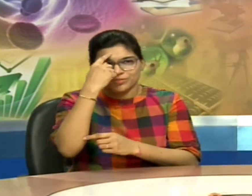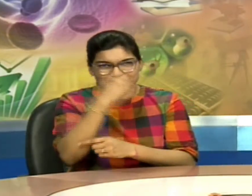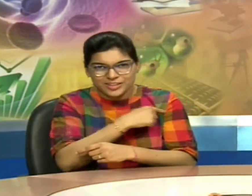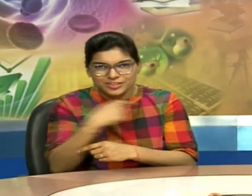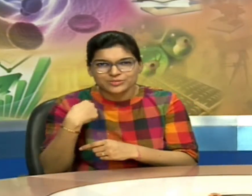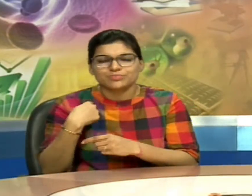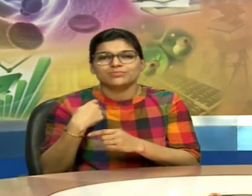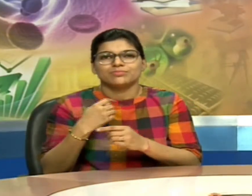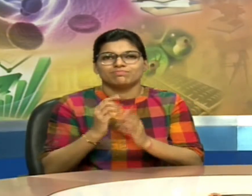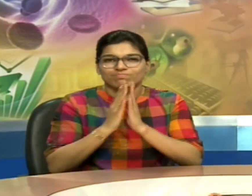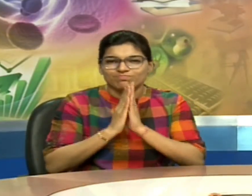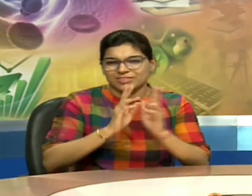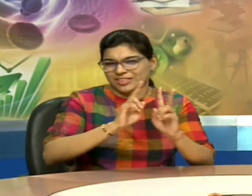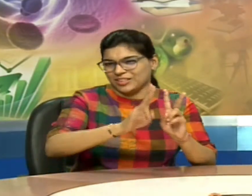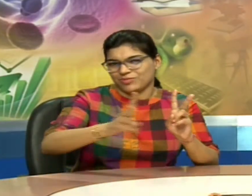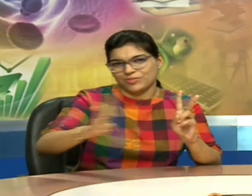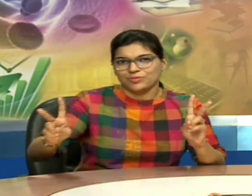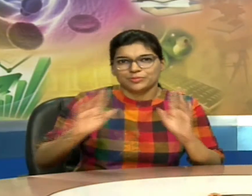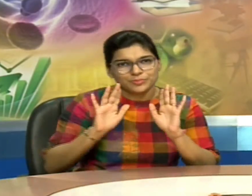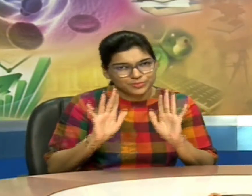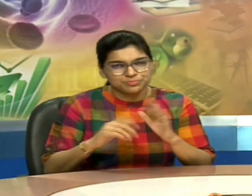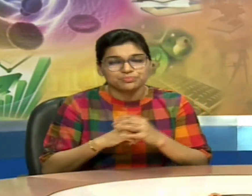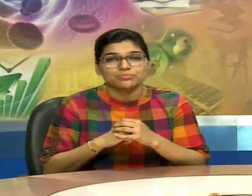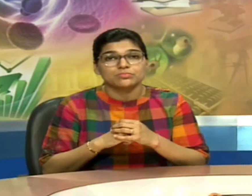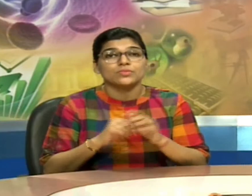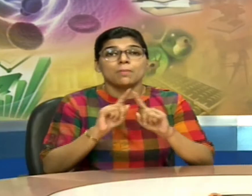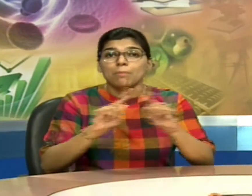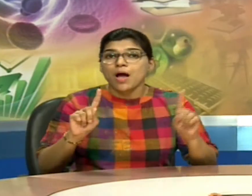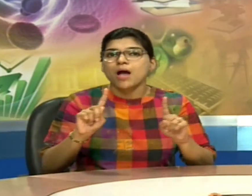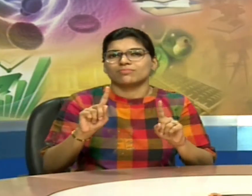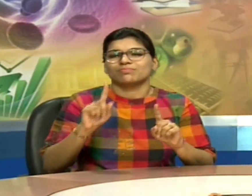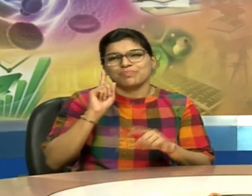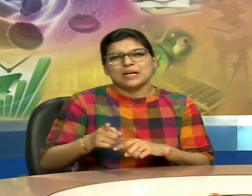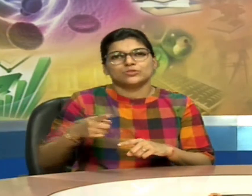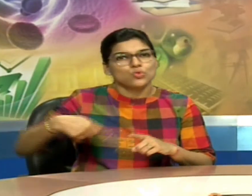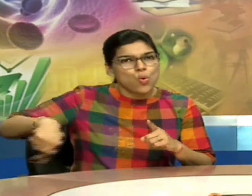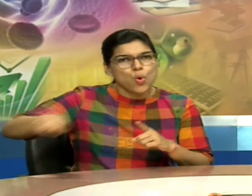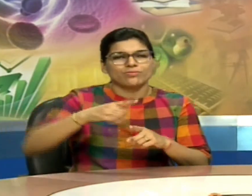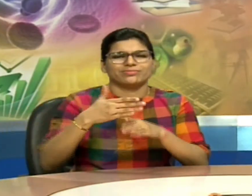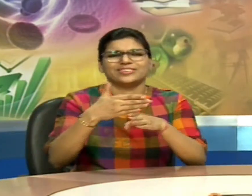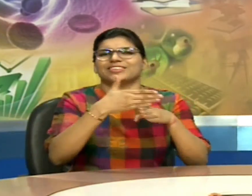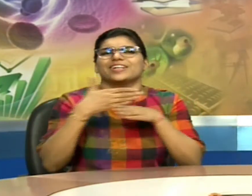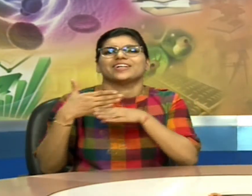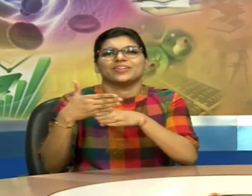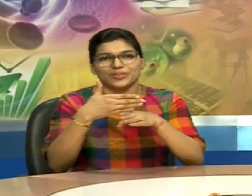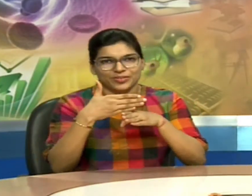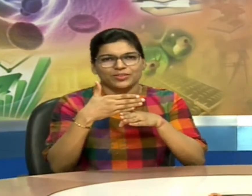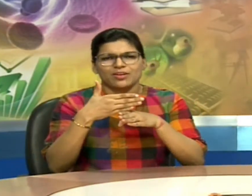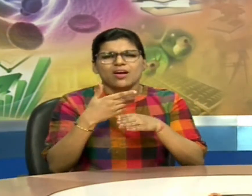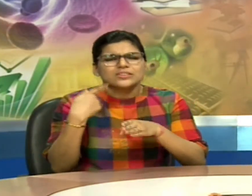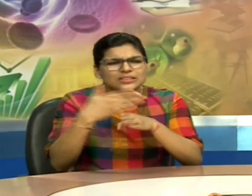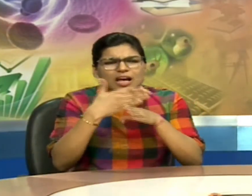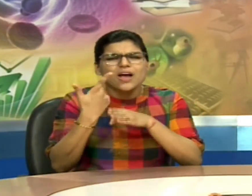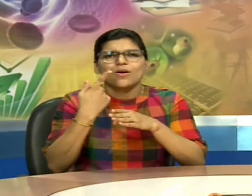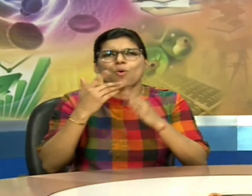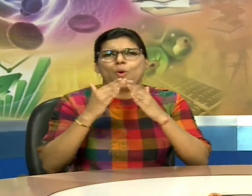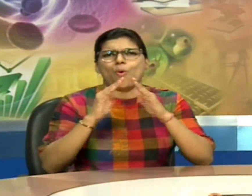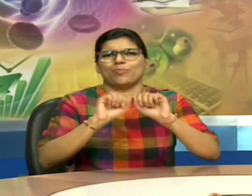other. There are different communities among us also. We also share the same home,